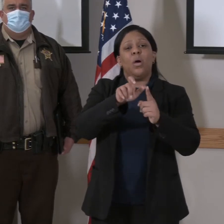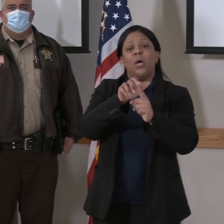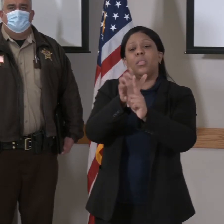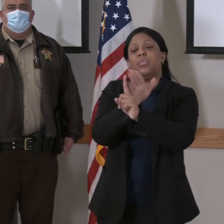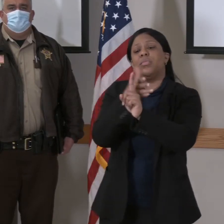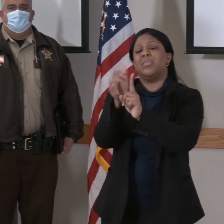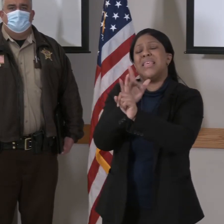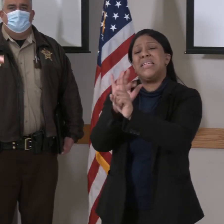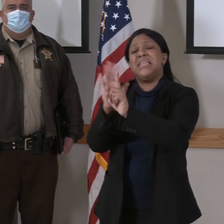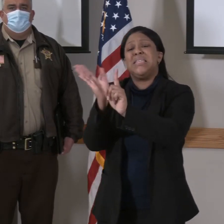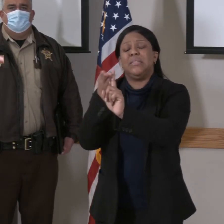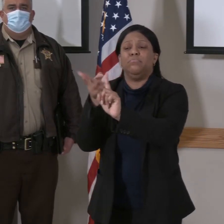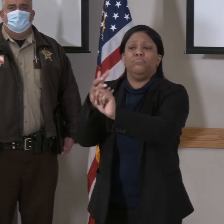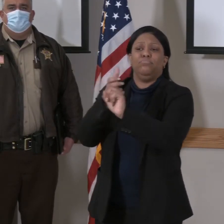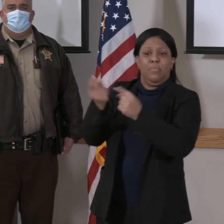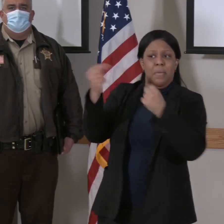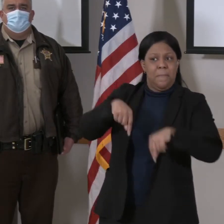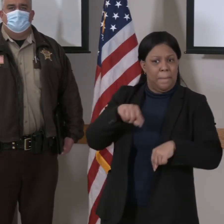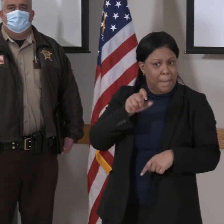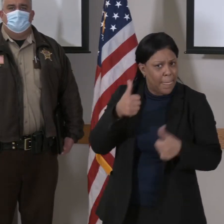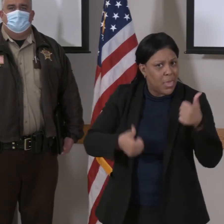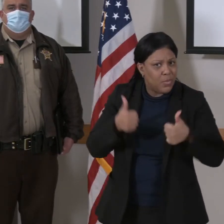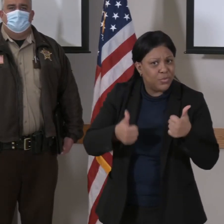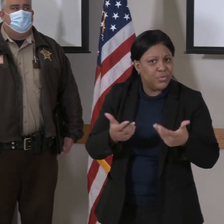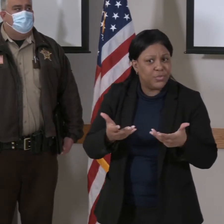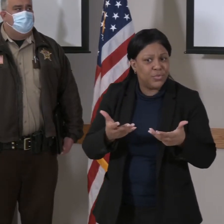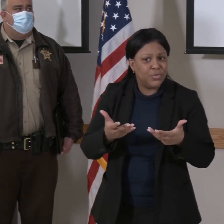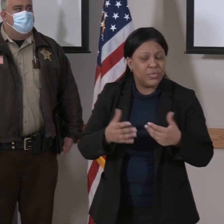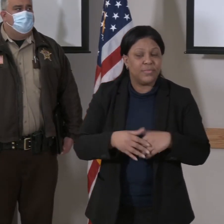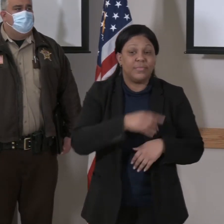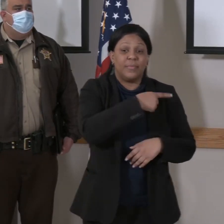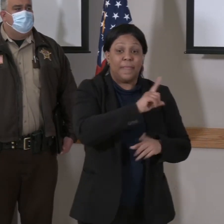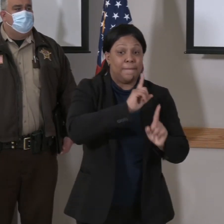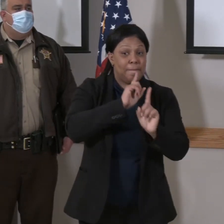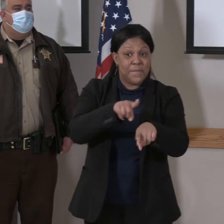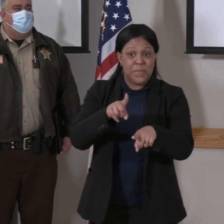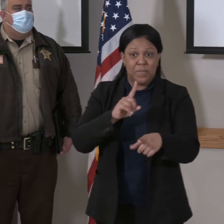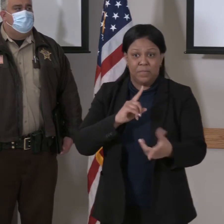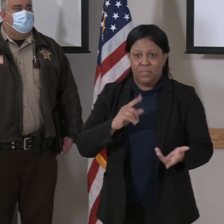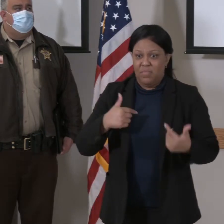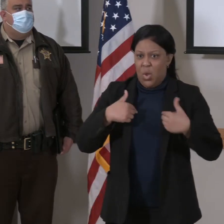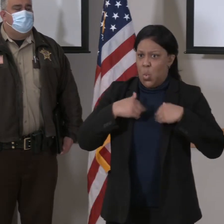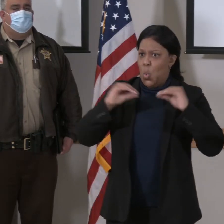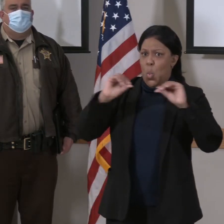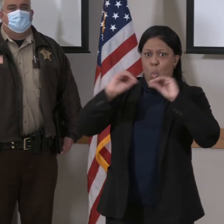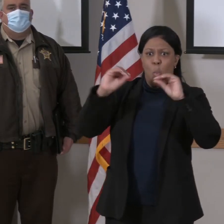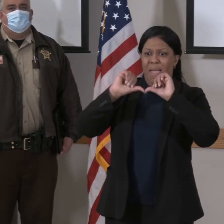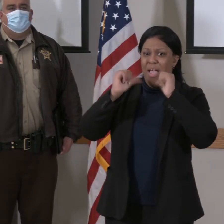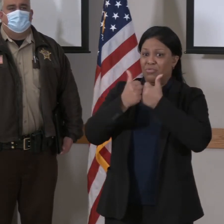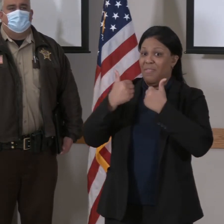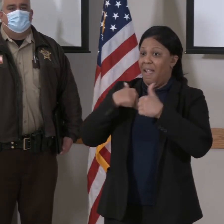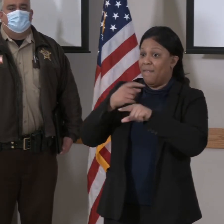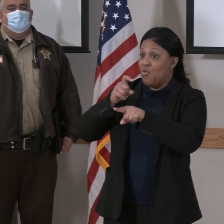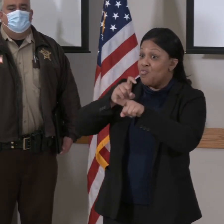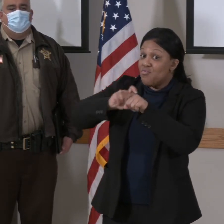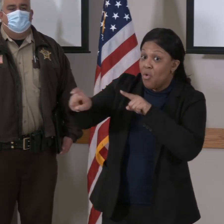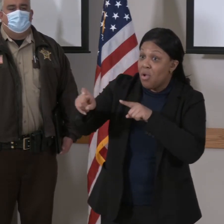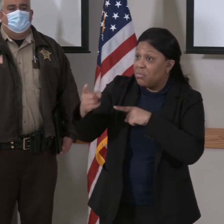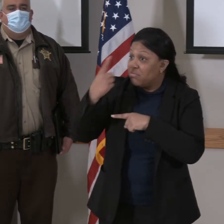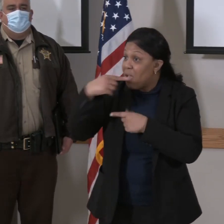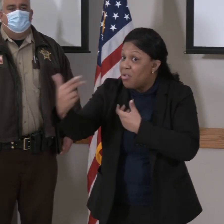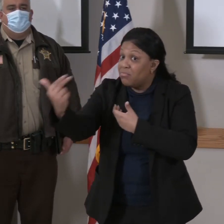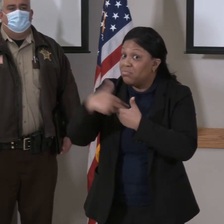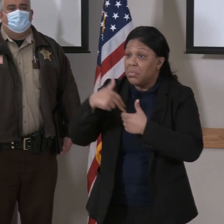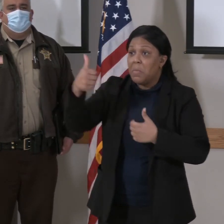any turn you down and say, we're not coming? Any agencies that I've called personally turn us down. I've had them ask